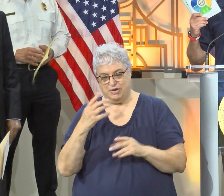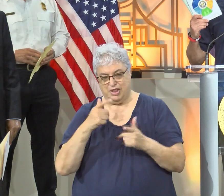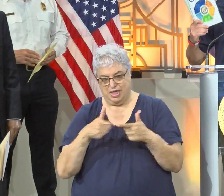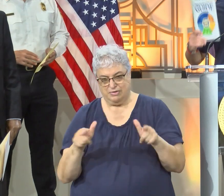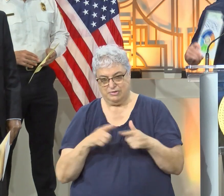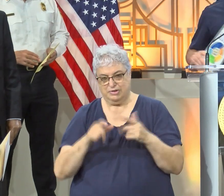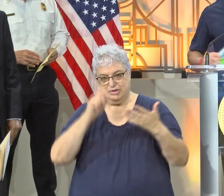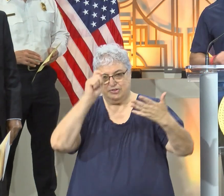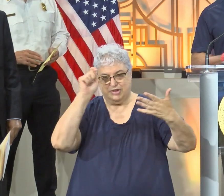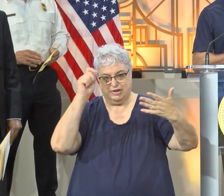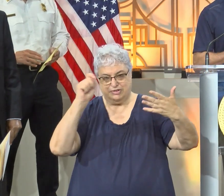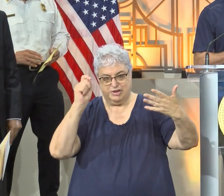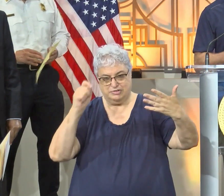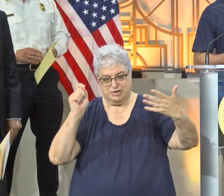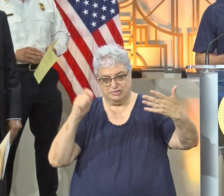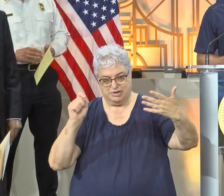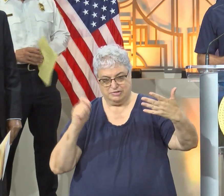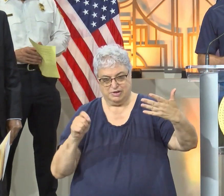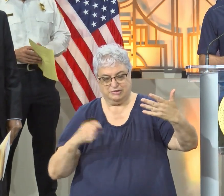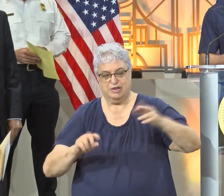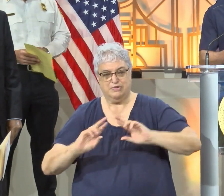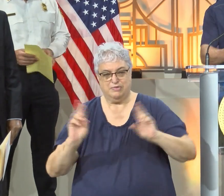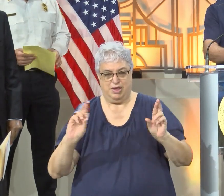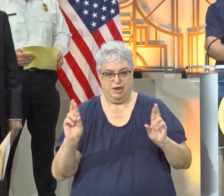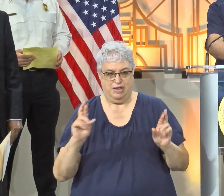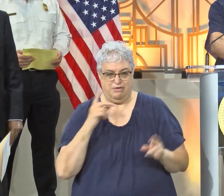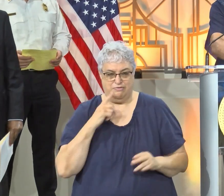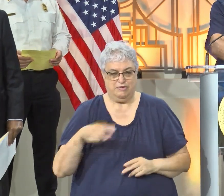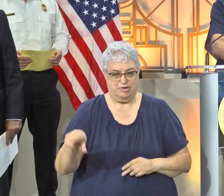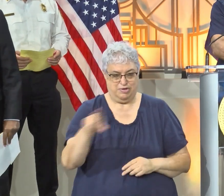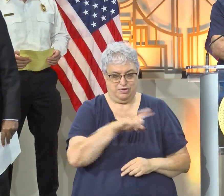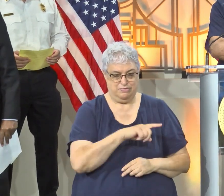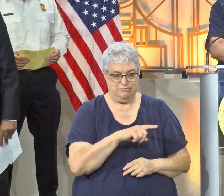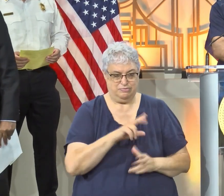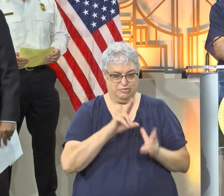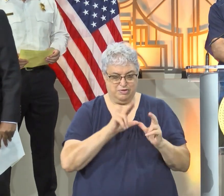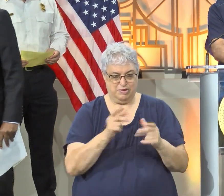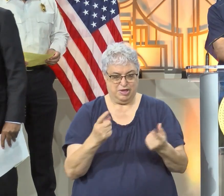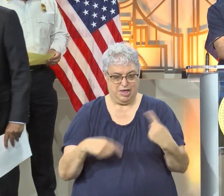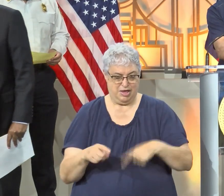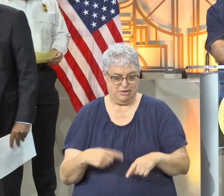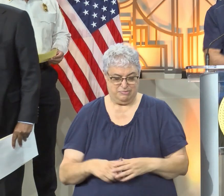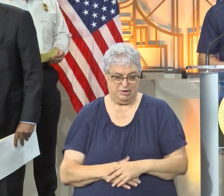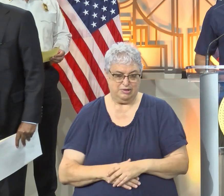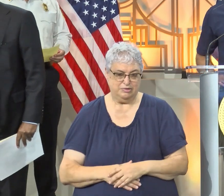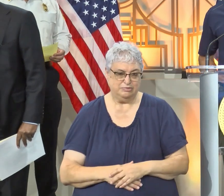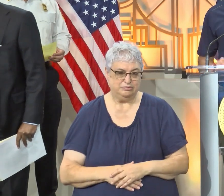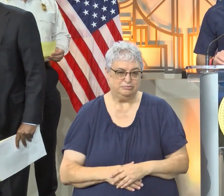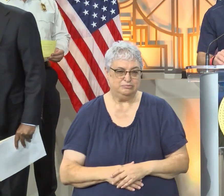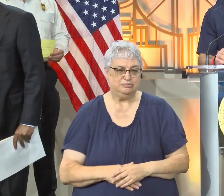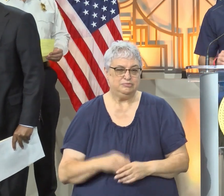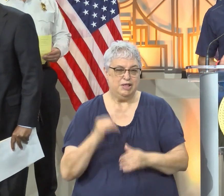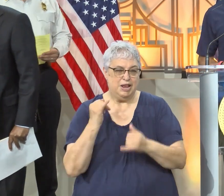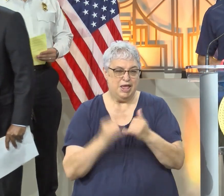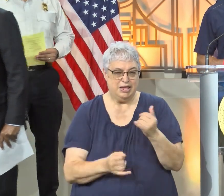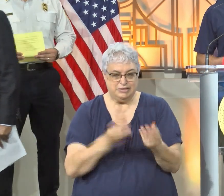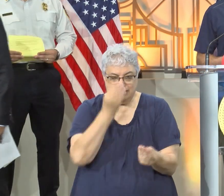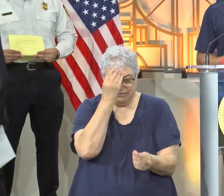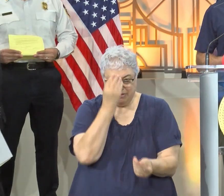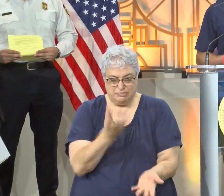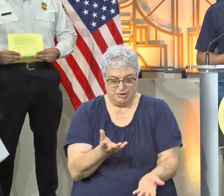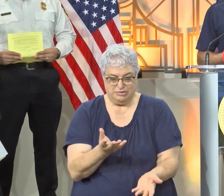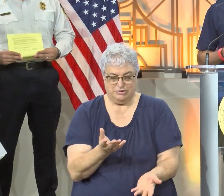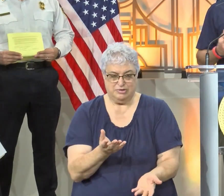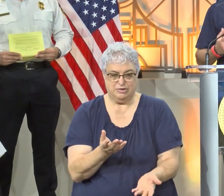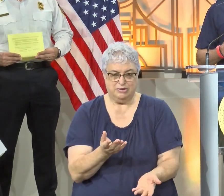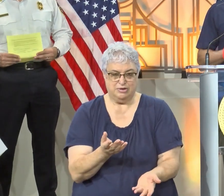and all kinds of good information to help you prepare for the hurricanes. The last piece of information